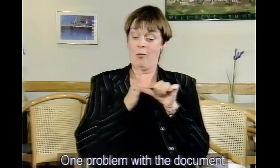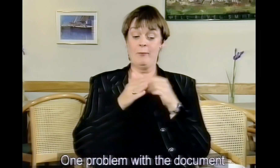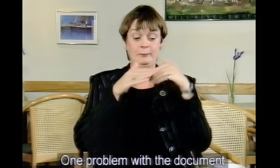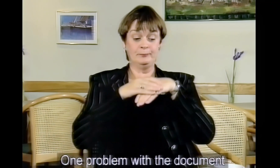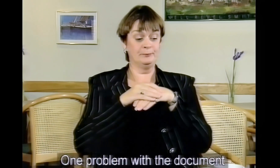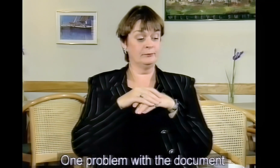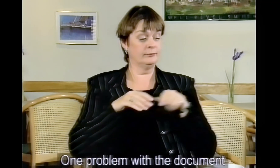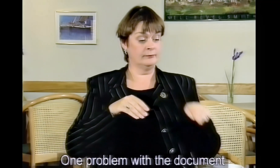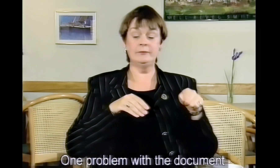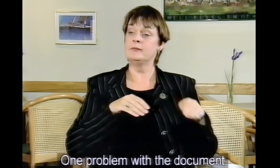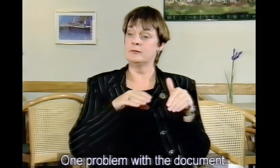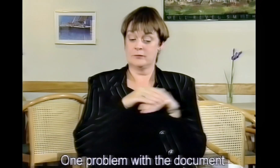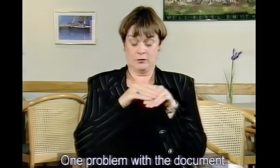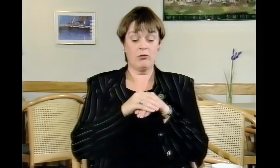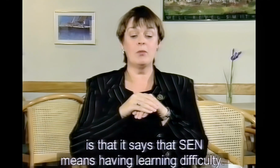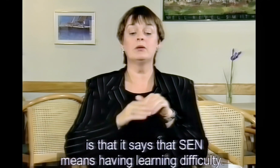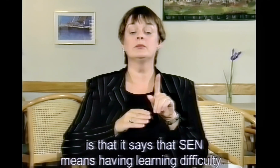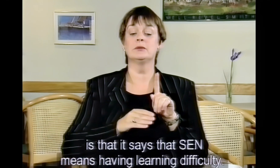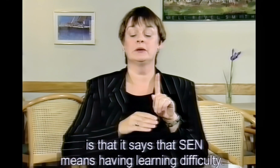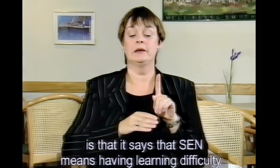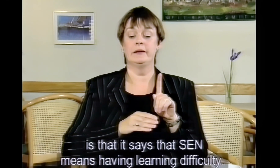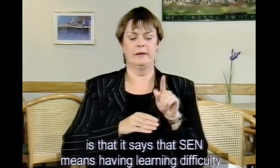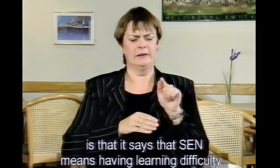One of the problems with the document is that it says SEN